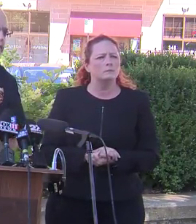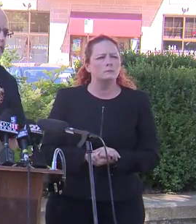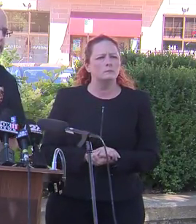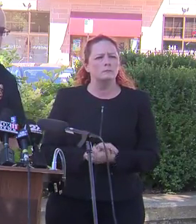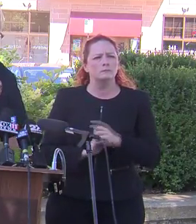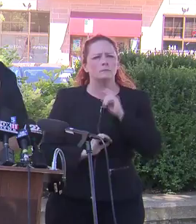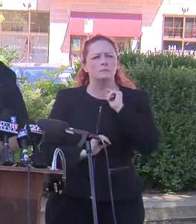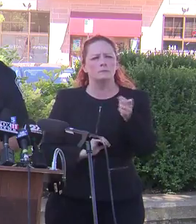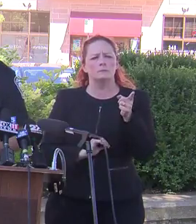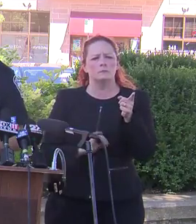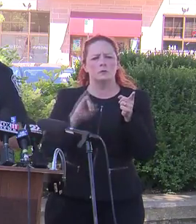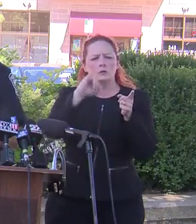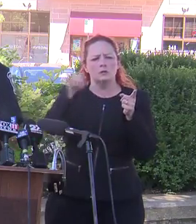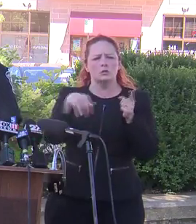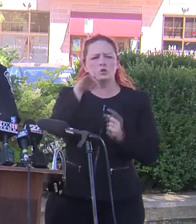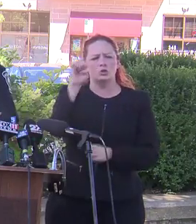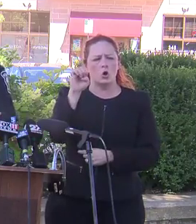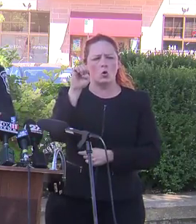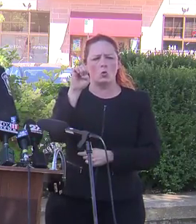I'm sorry?